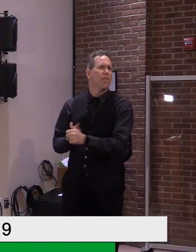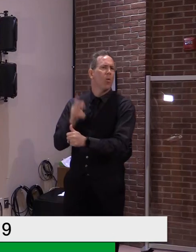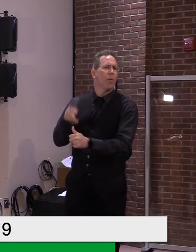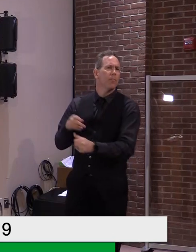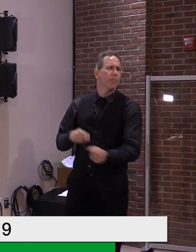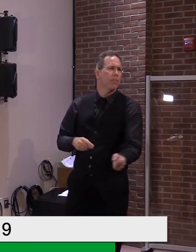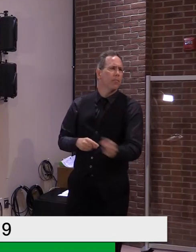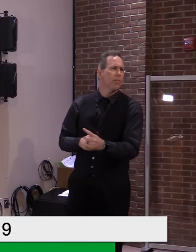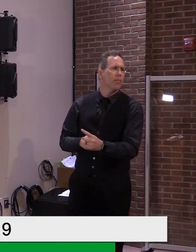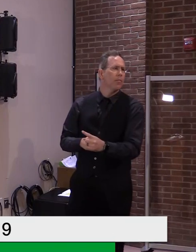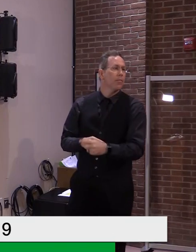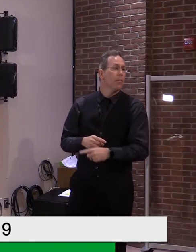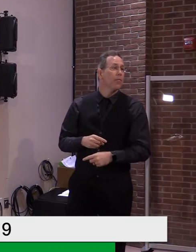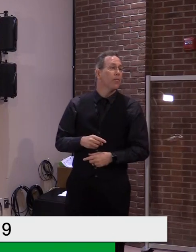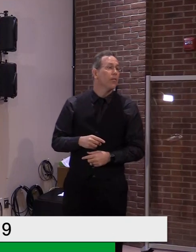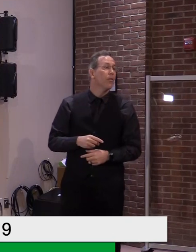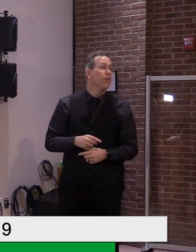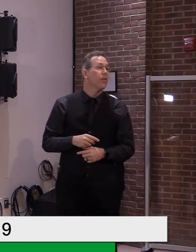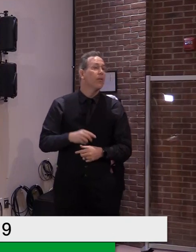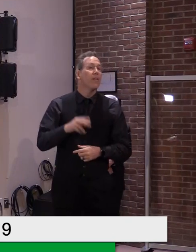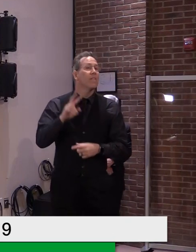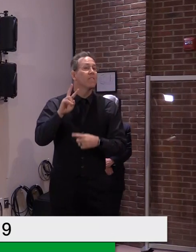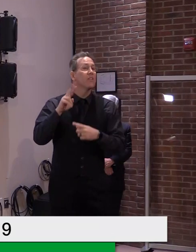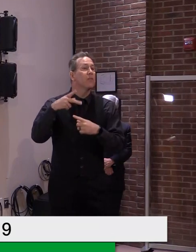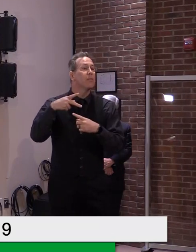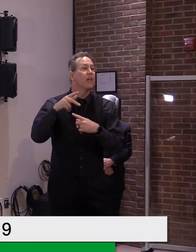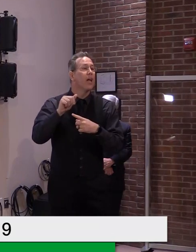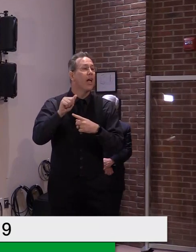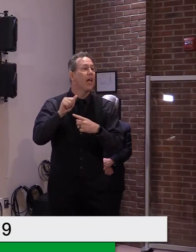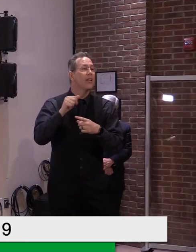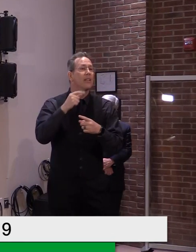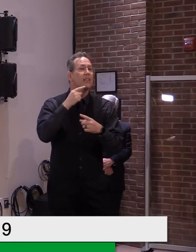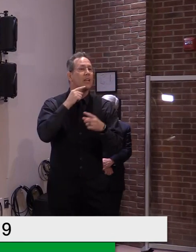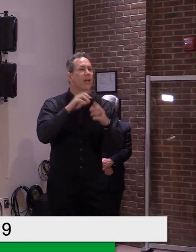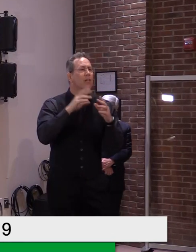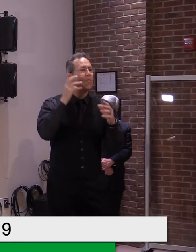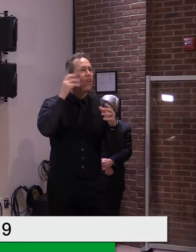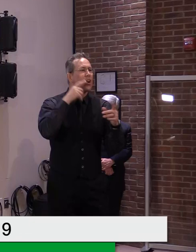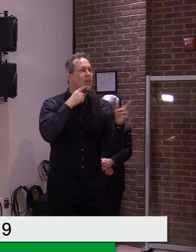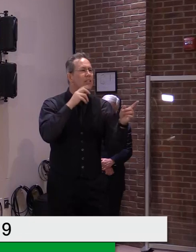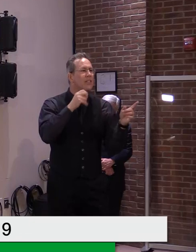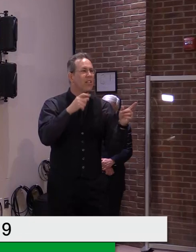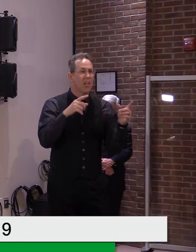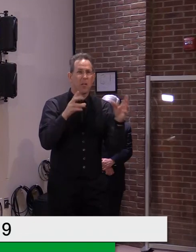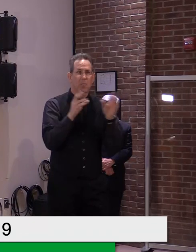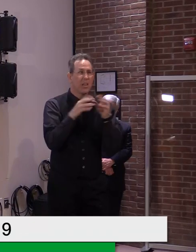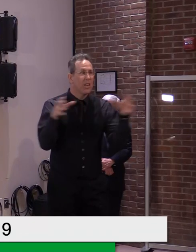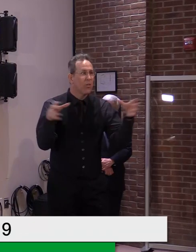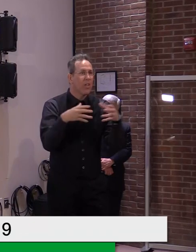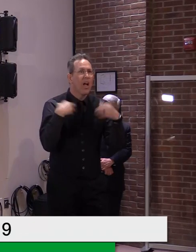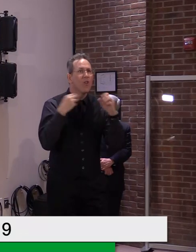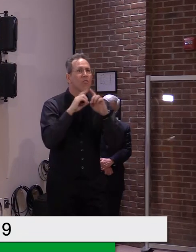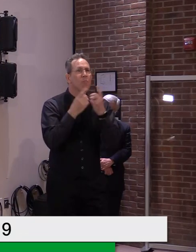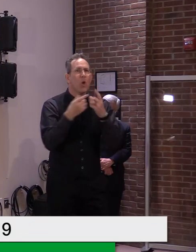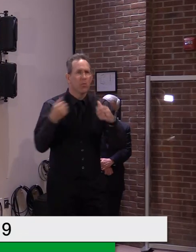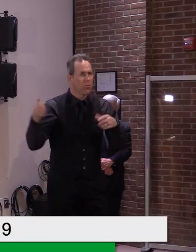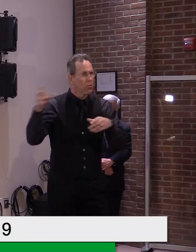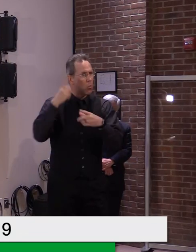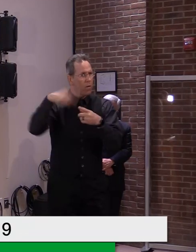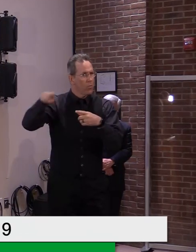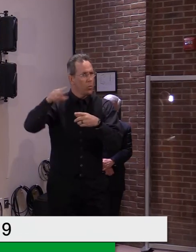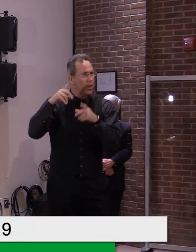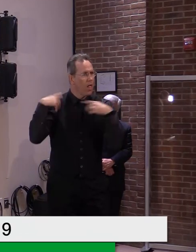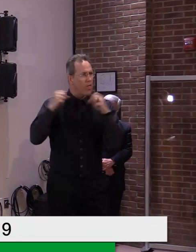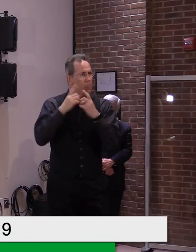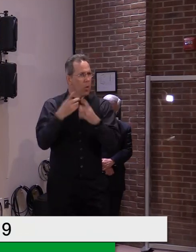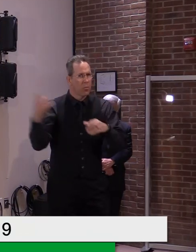VPA's press release yesterday said that they met with health department officials. Were you not part of that meeting, Dr. Levine?